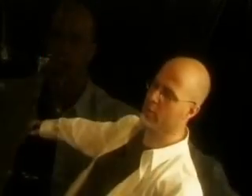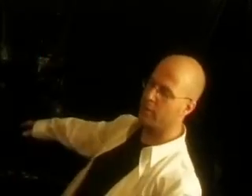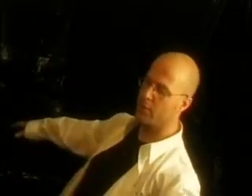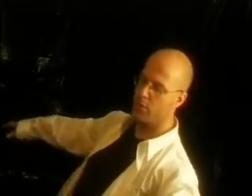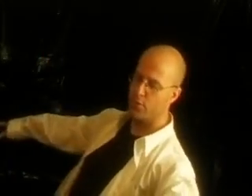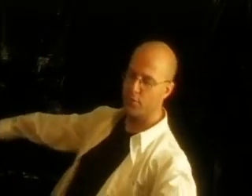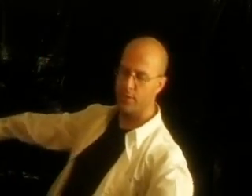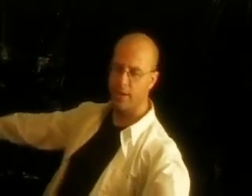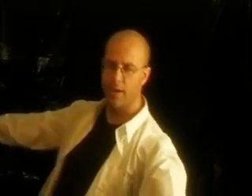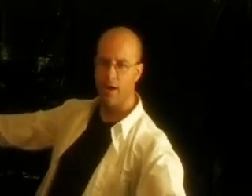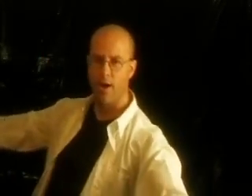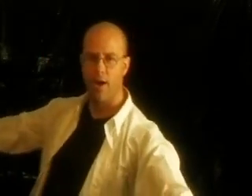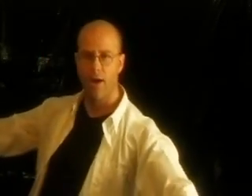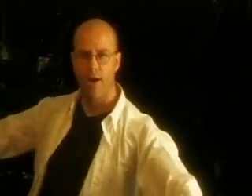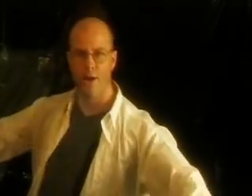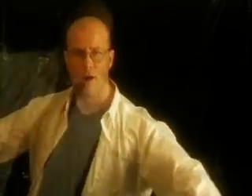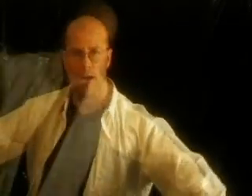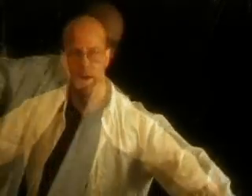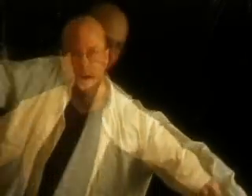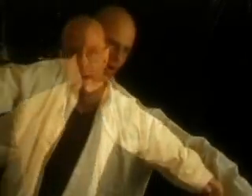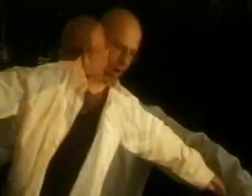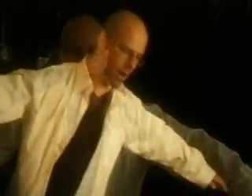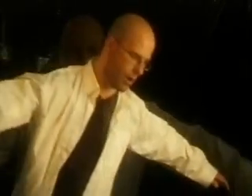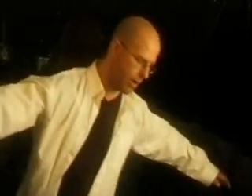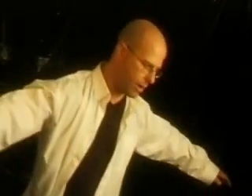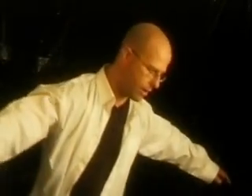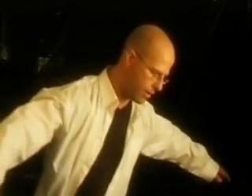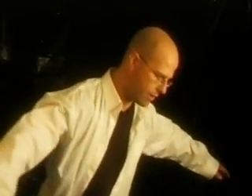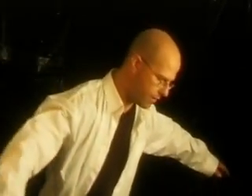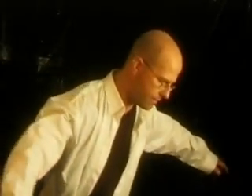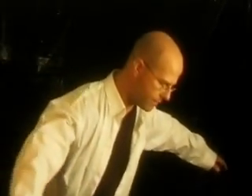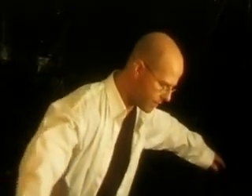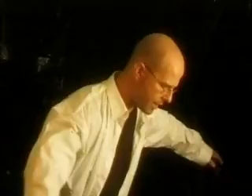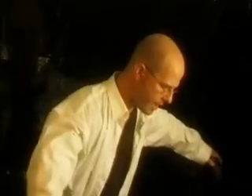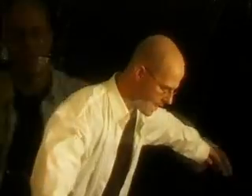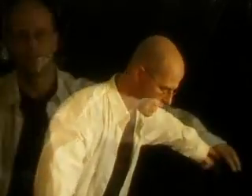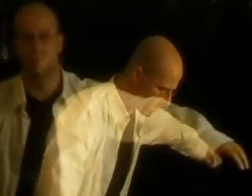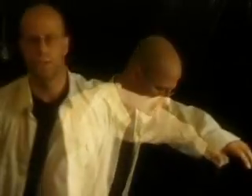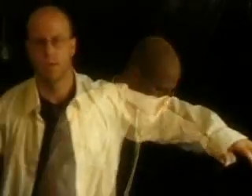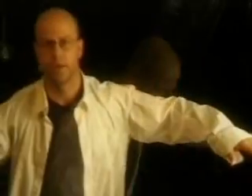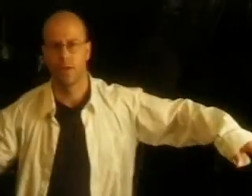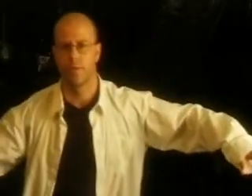you love and deeper